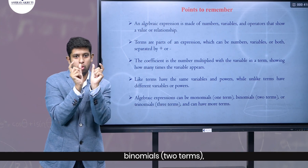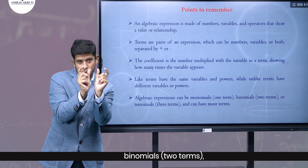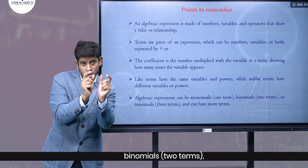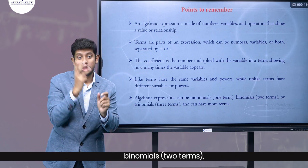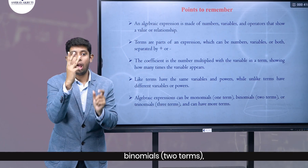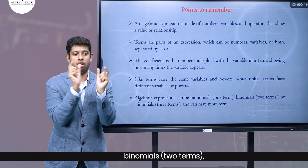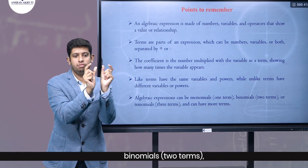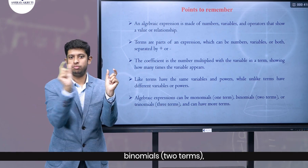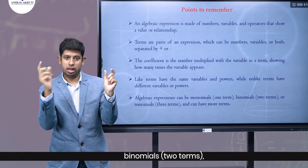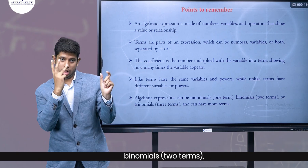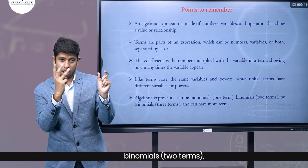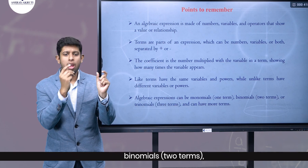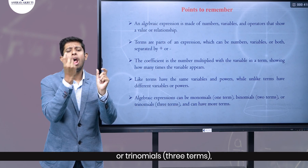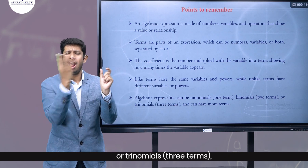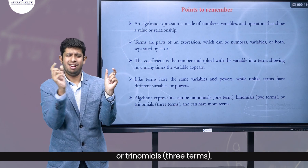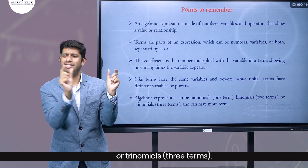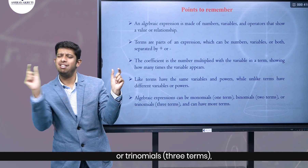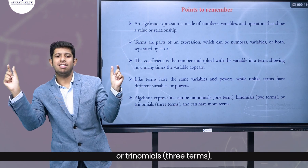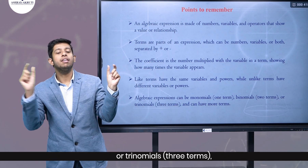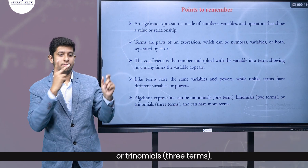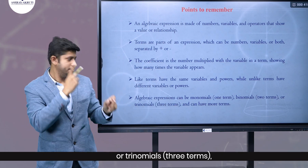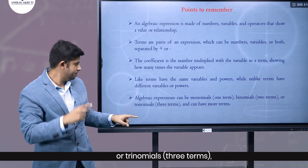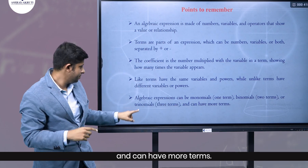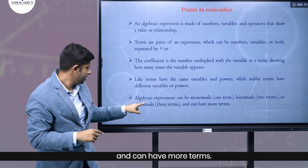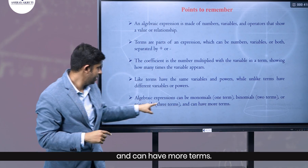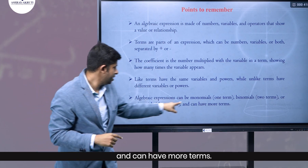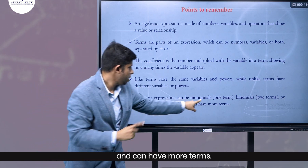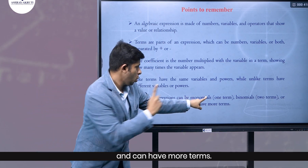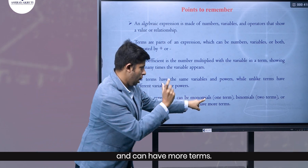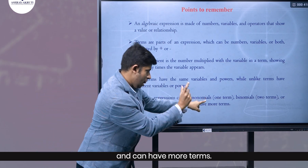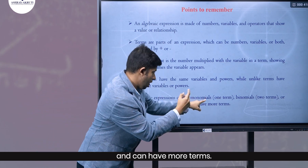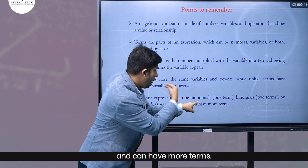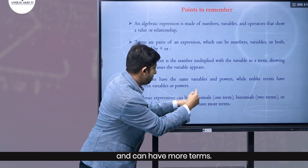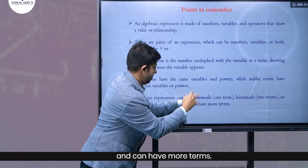binomials, two terms, or trinomials, three terms, and can have more terms.